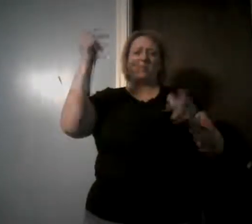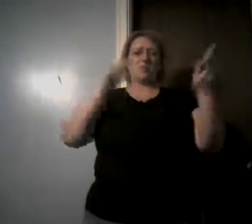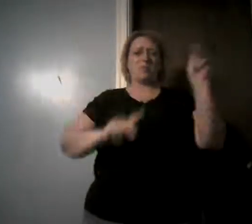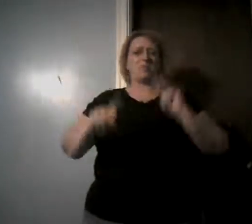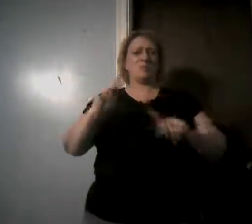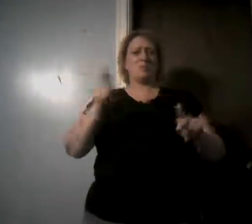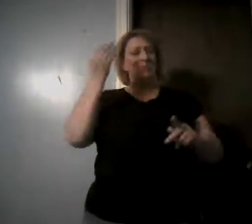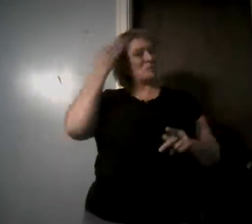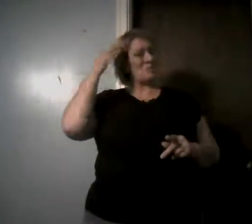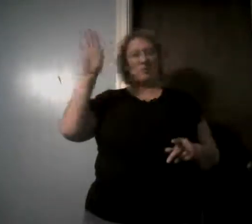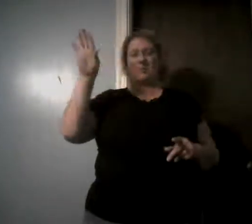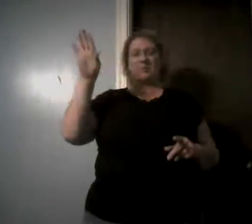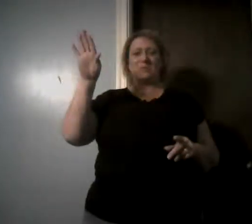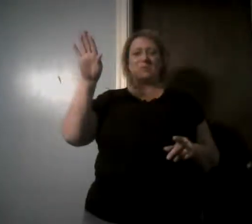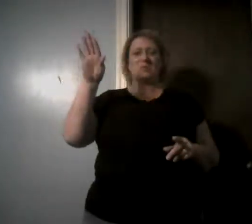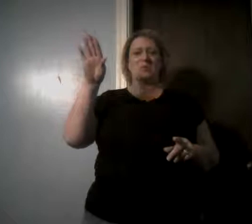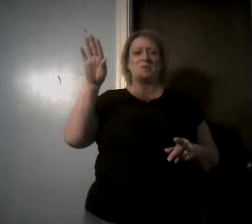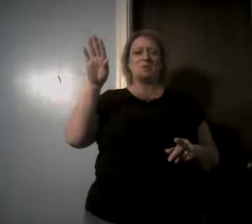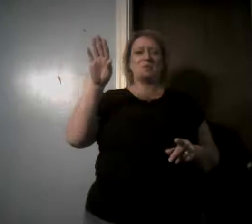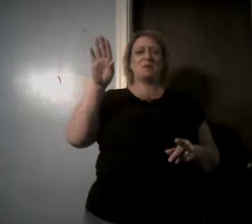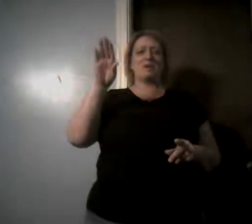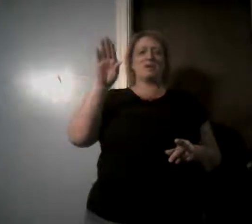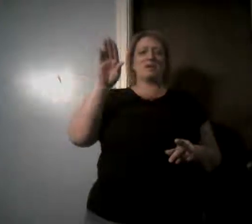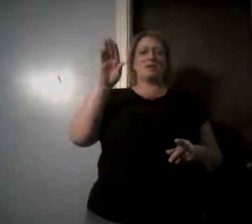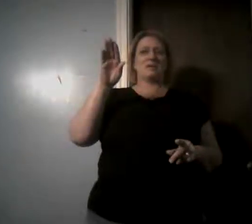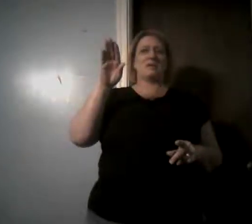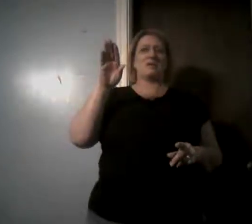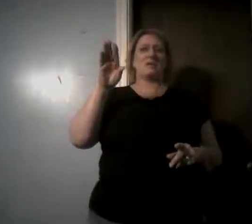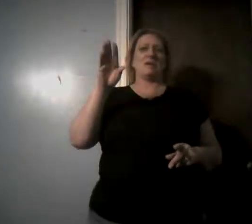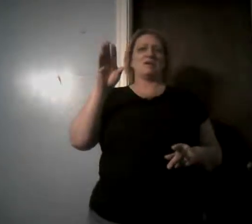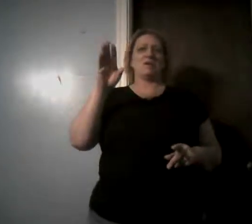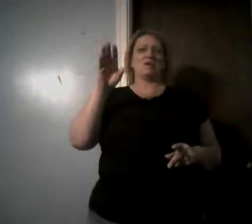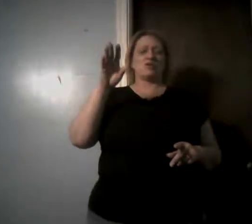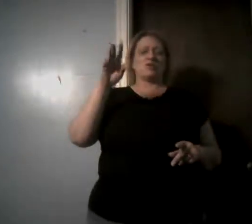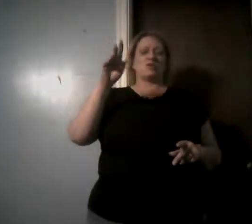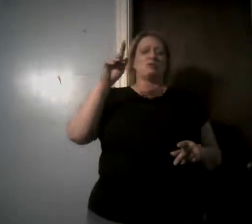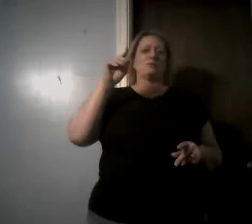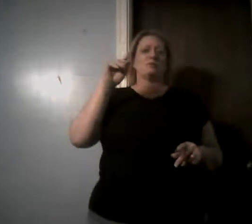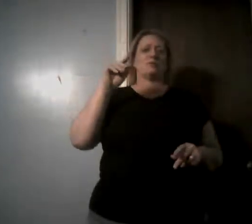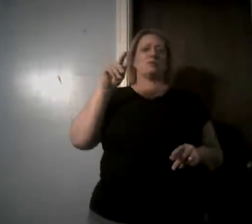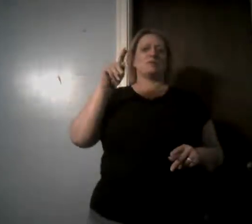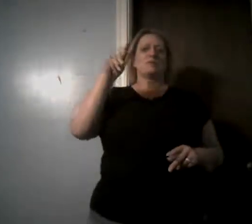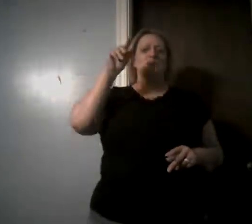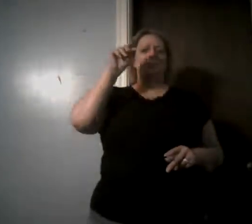The bacteria Treponema pallidum is the cause of this disease.